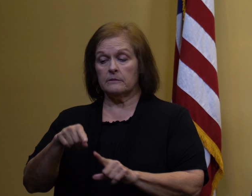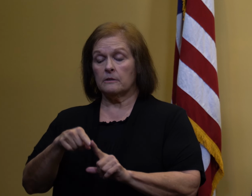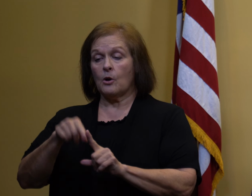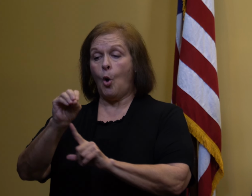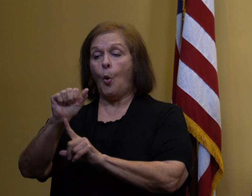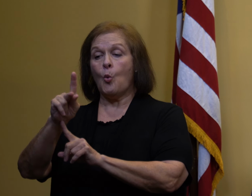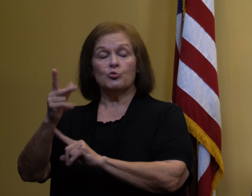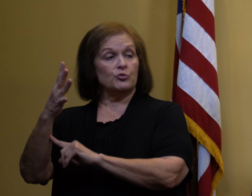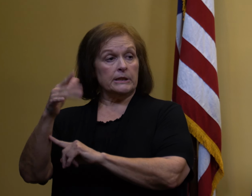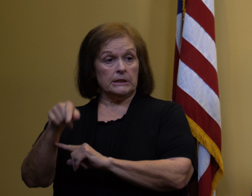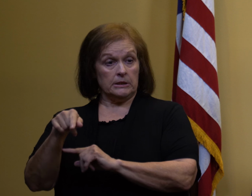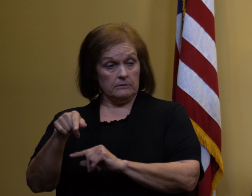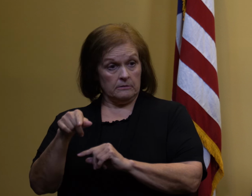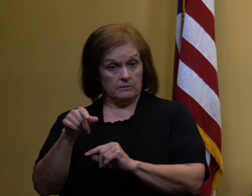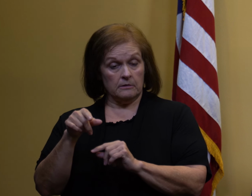meaning whether they were